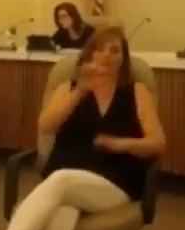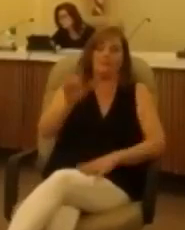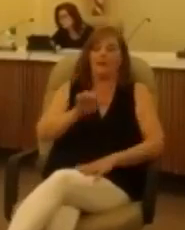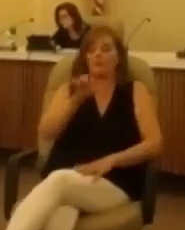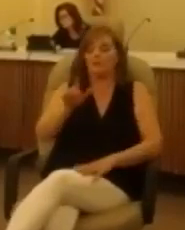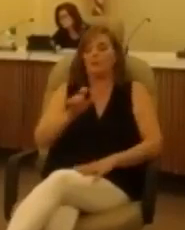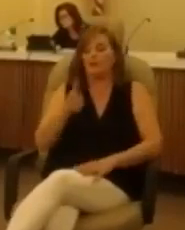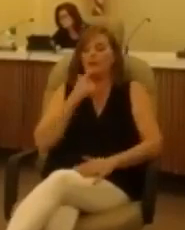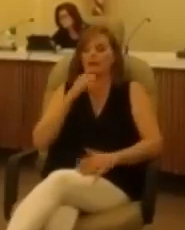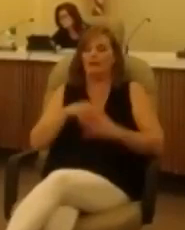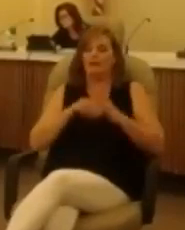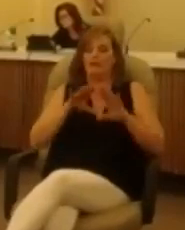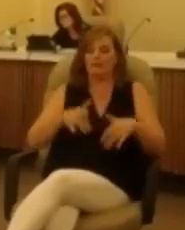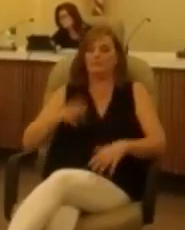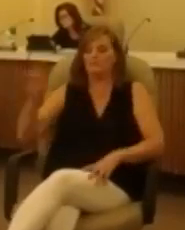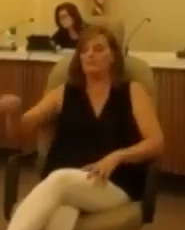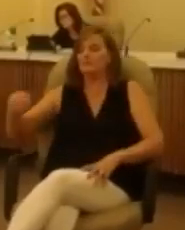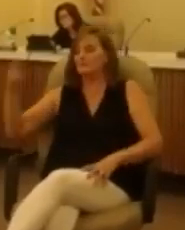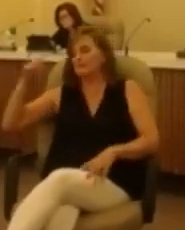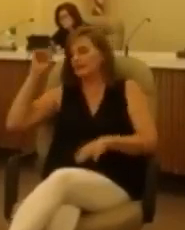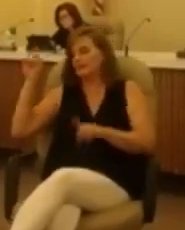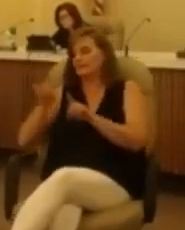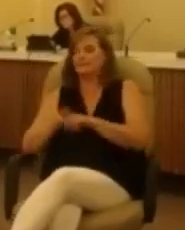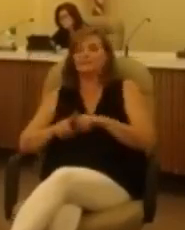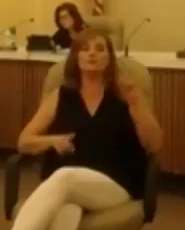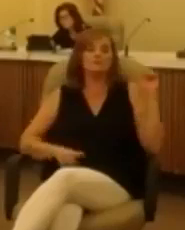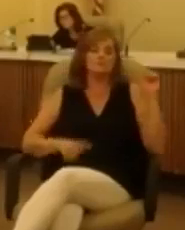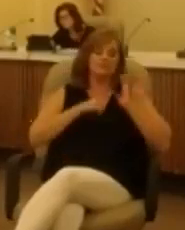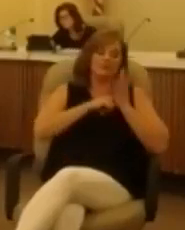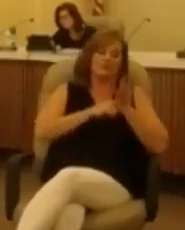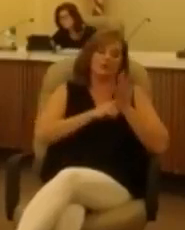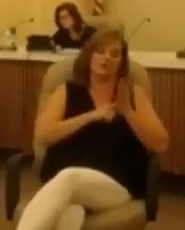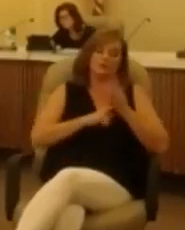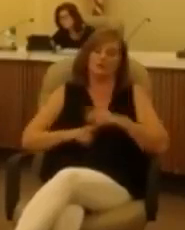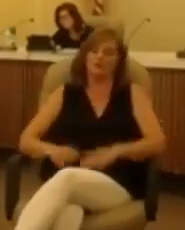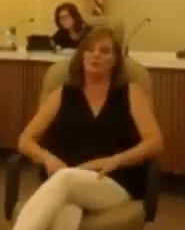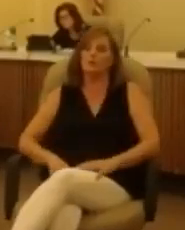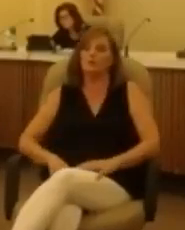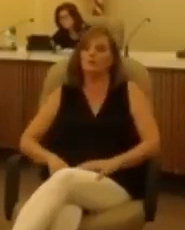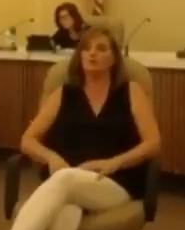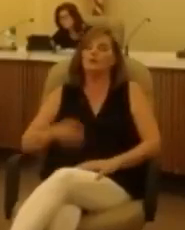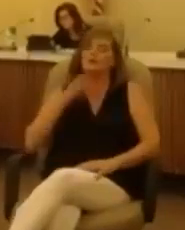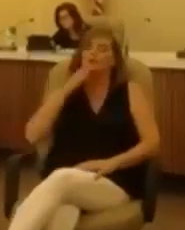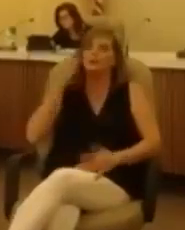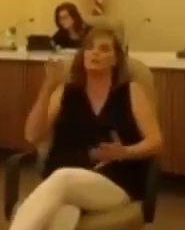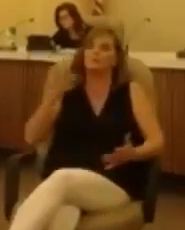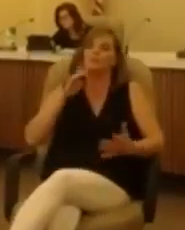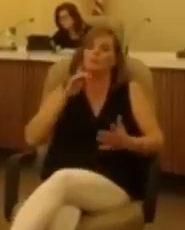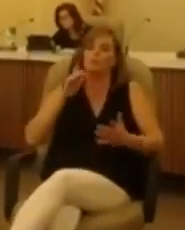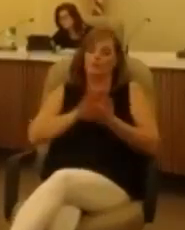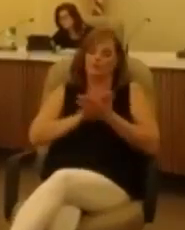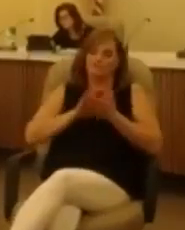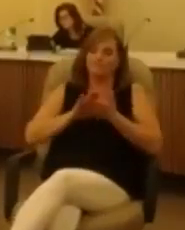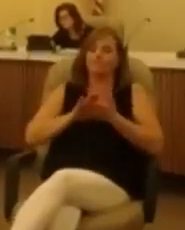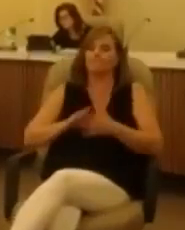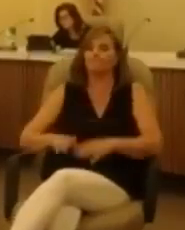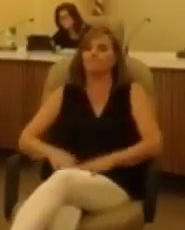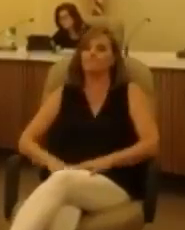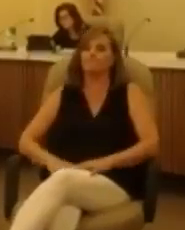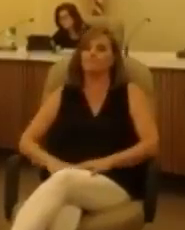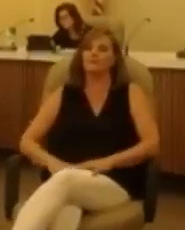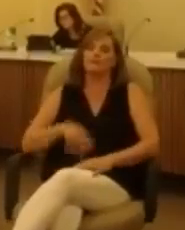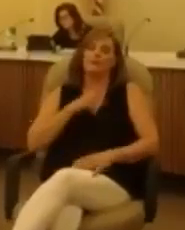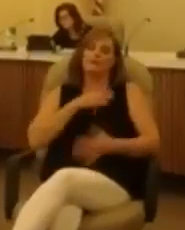Seconded. Any discussion? Thank you very much for your generosity.